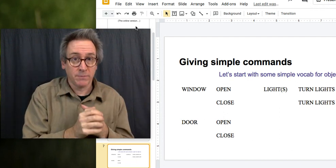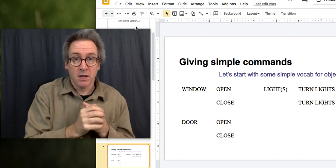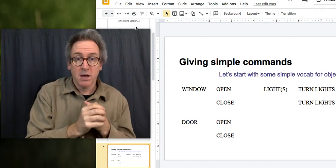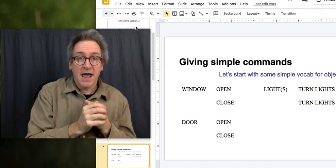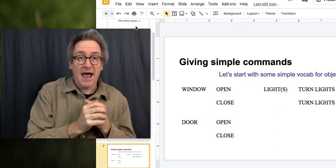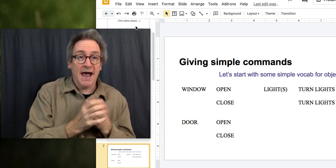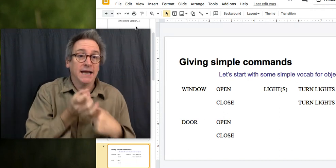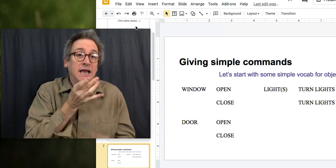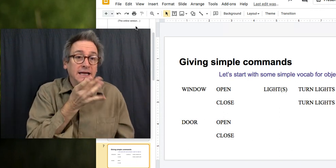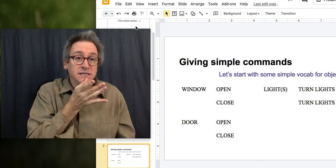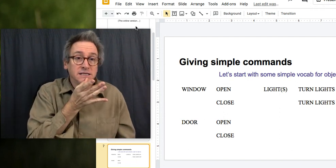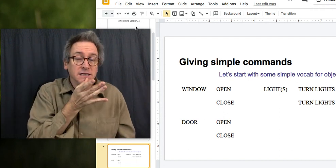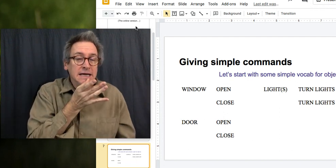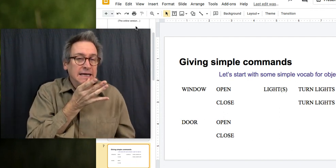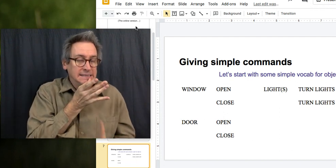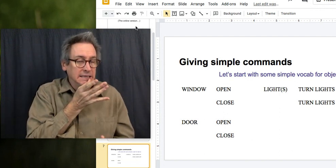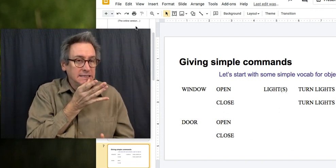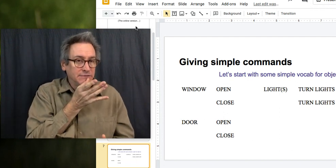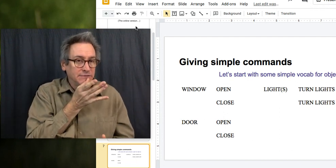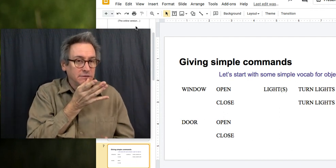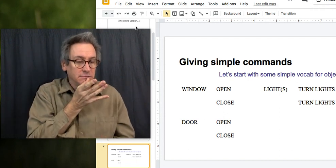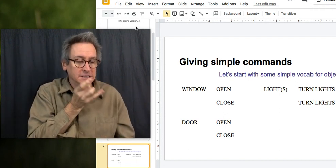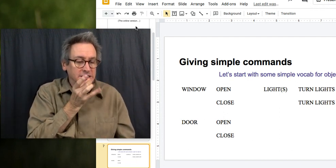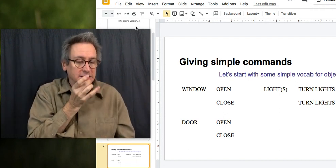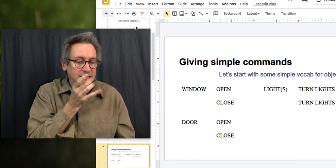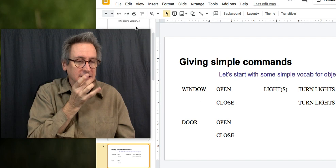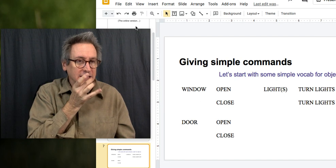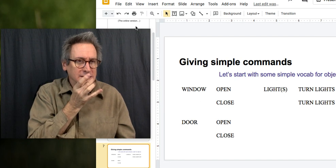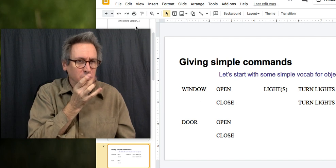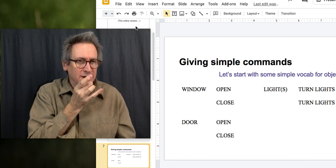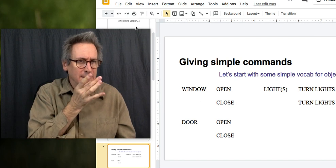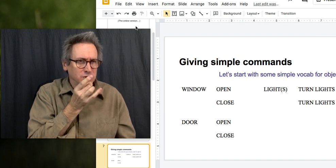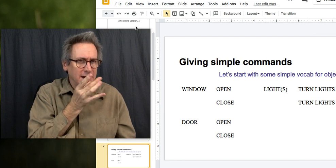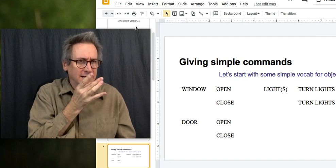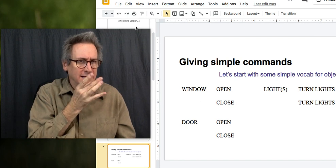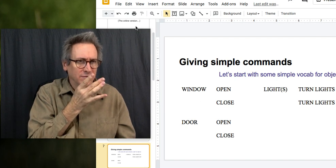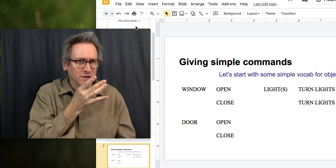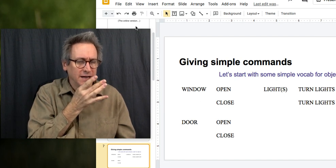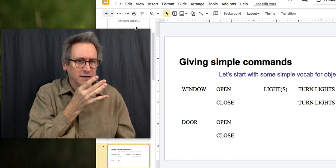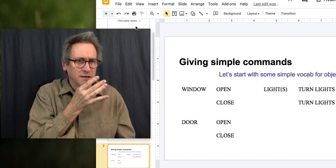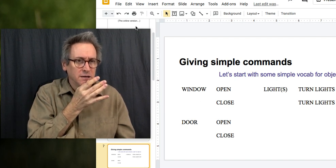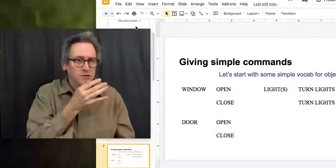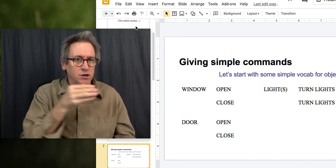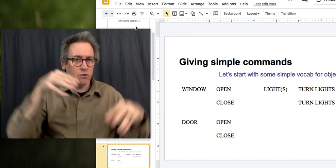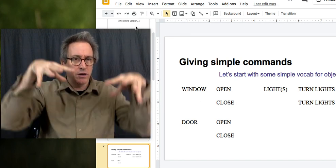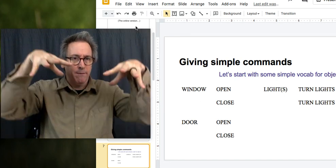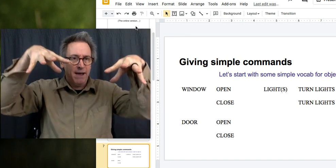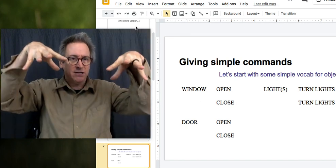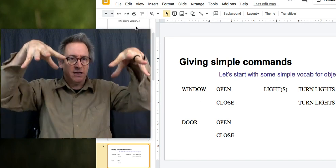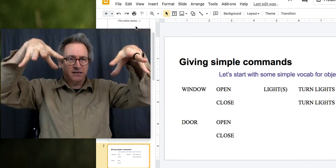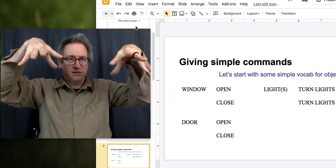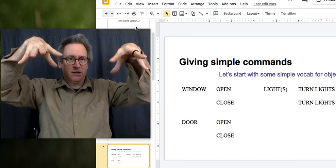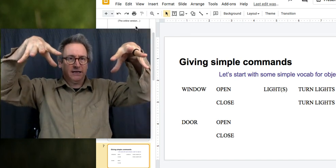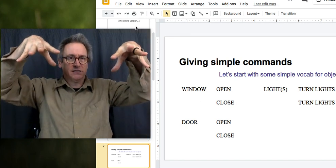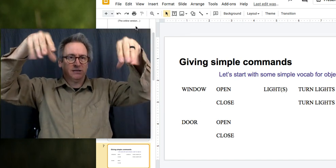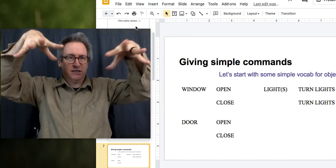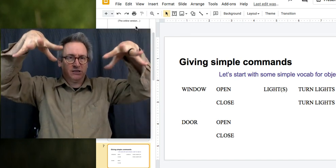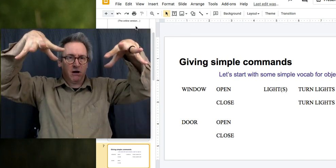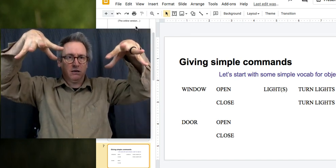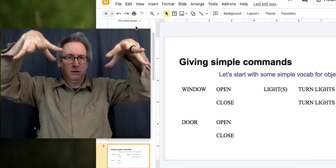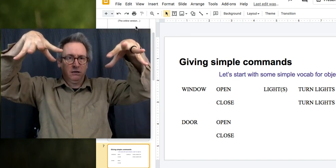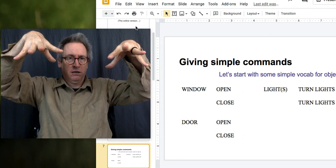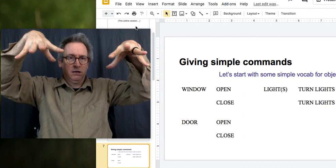Okay. And lights is a little different because it's more of an abstract idea for light. So imagine that these are the lights.